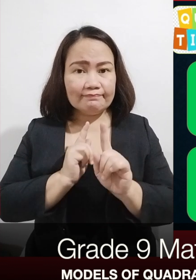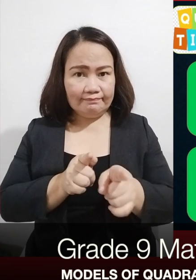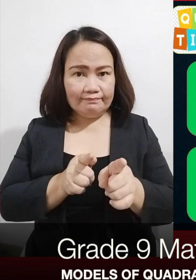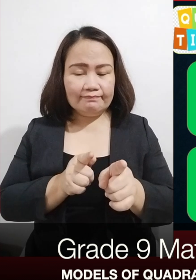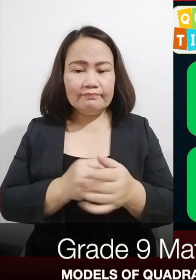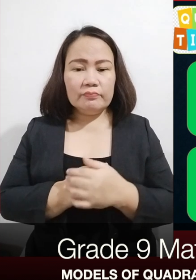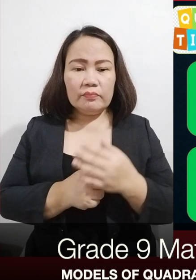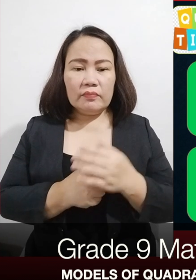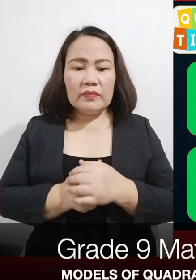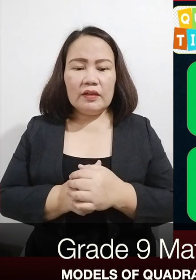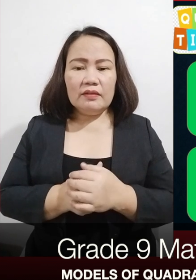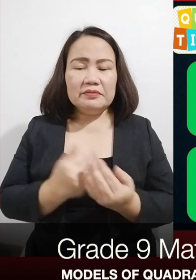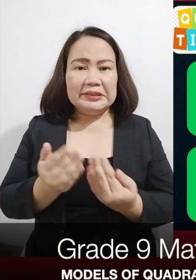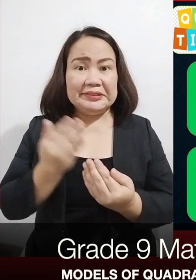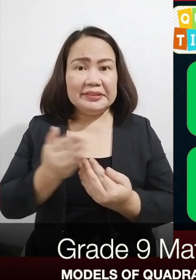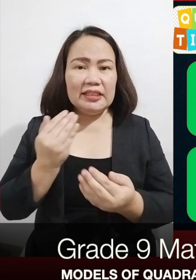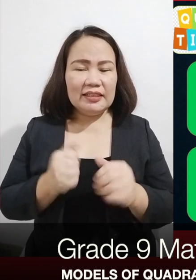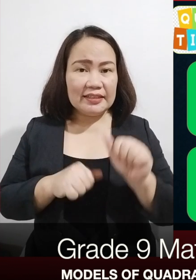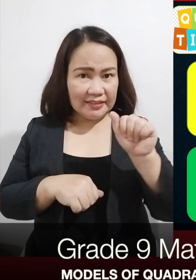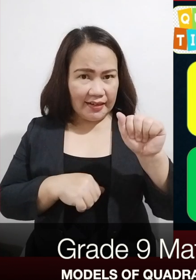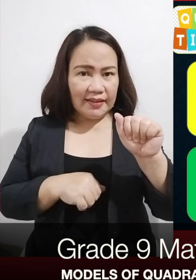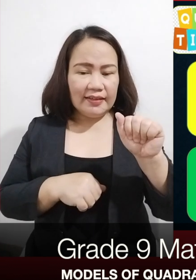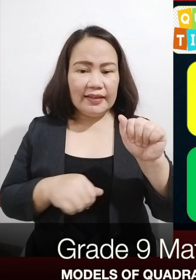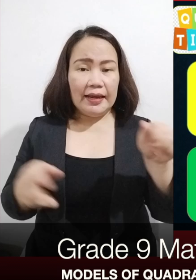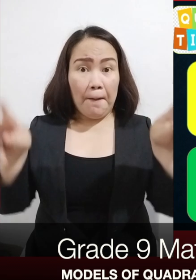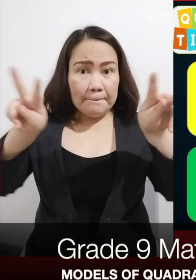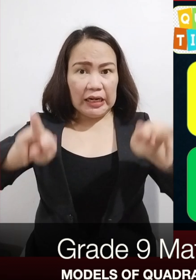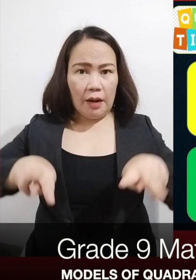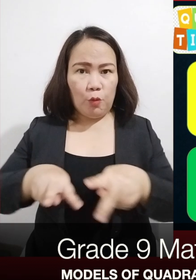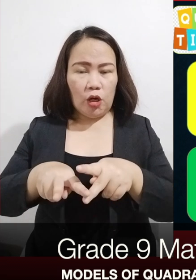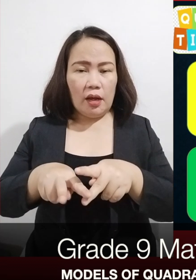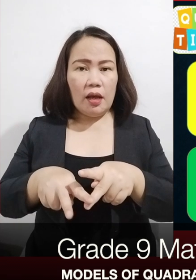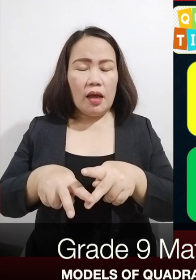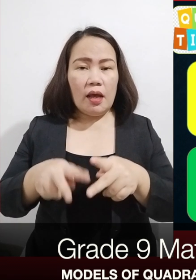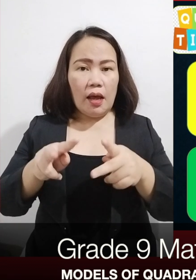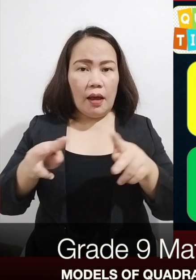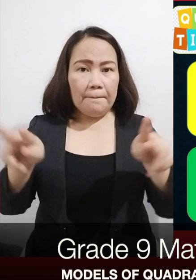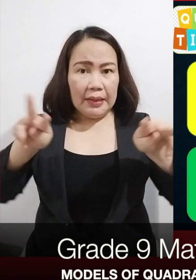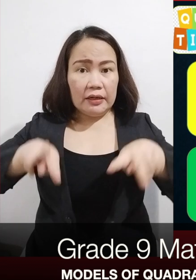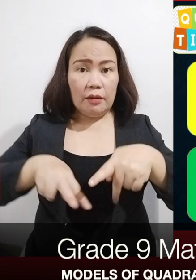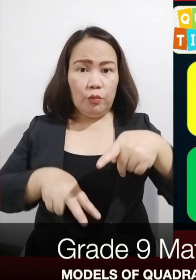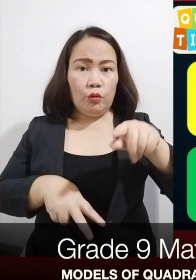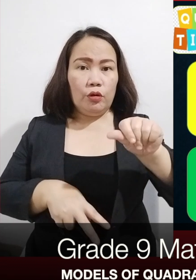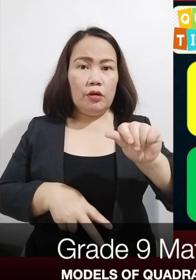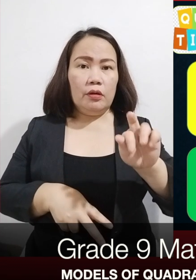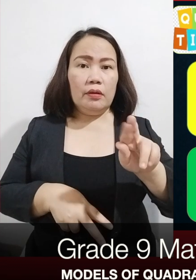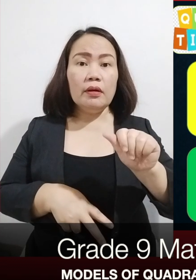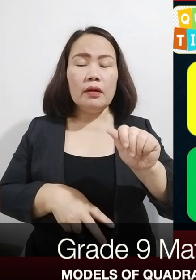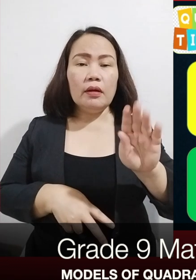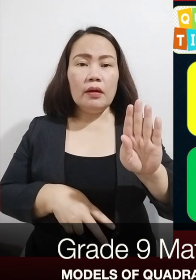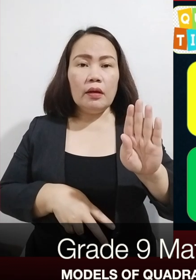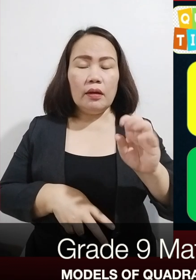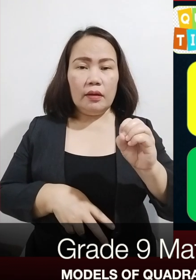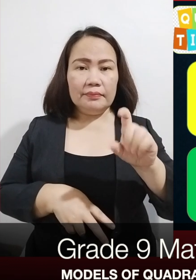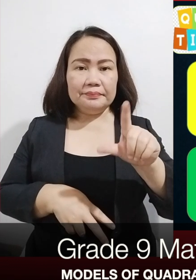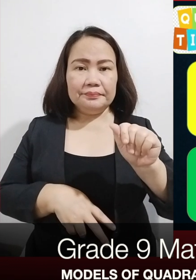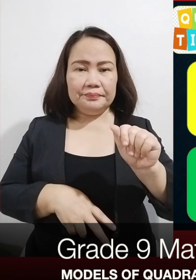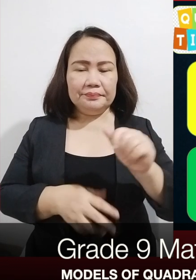Alright, so the answer is, this is the easiest question. So the answer is letter A. The graph of a quadratic function should